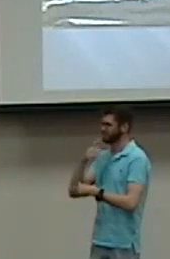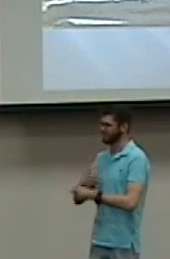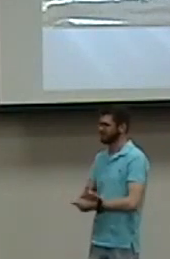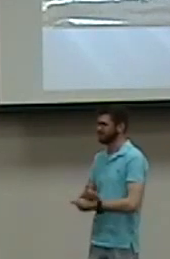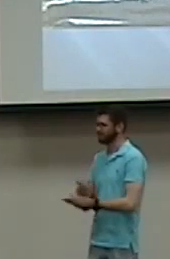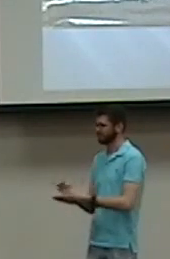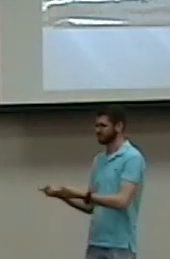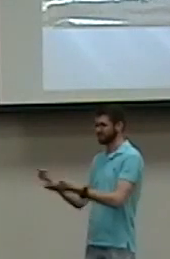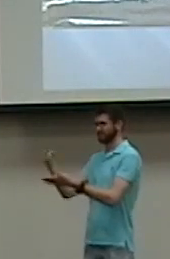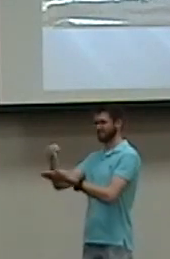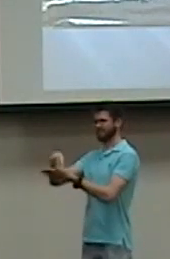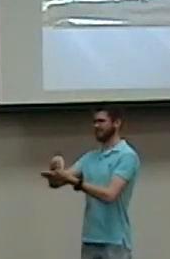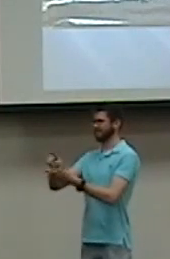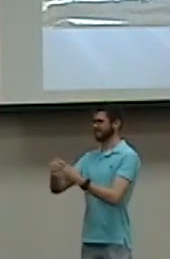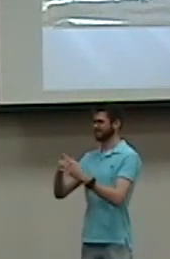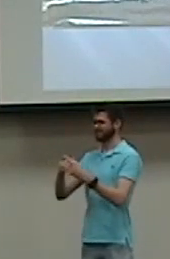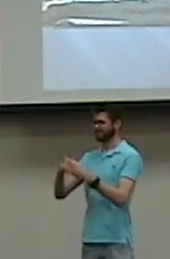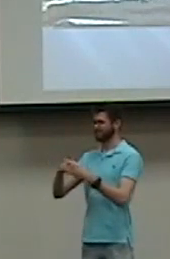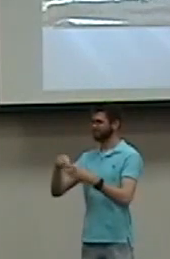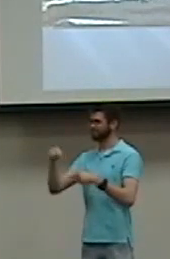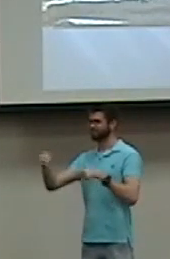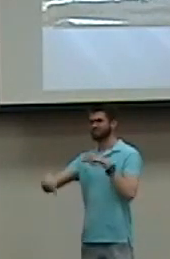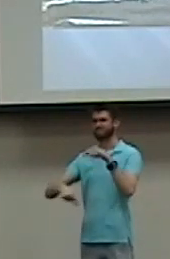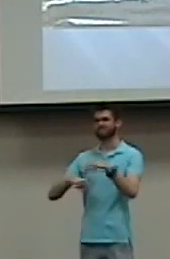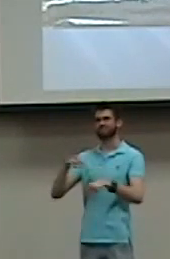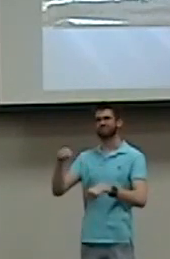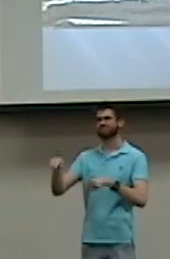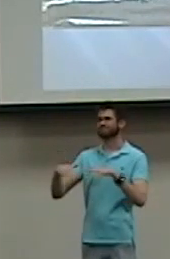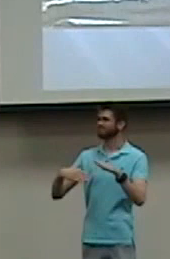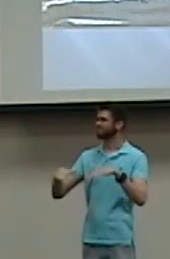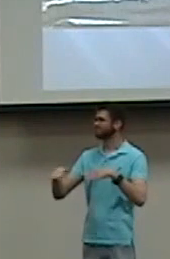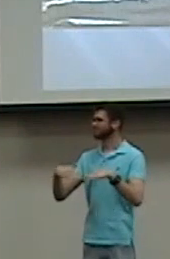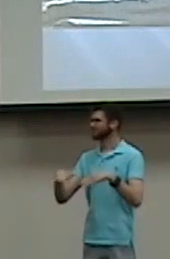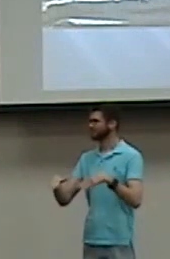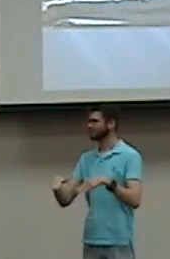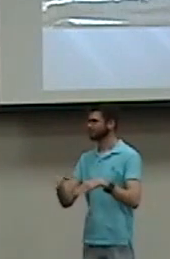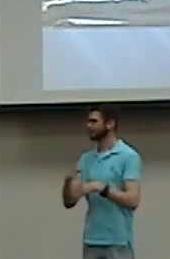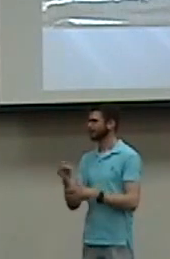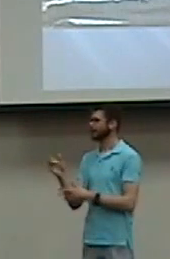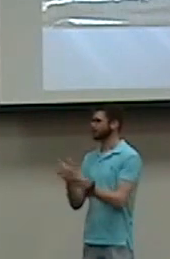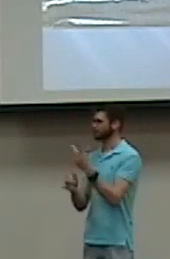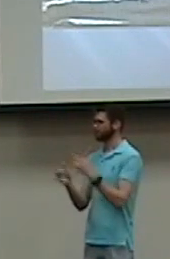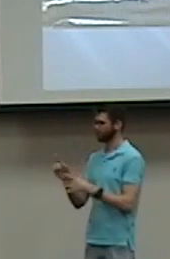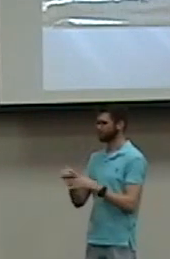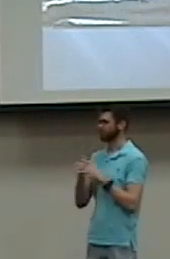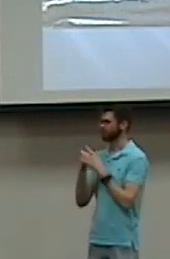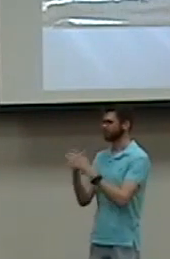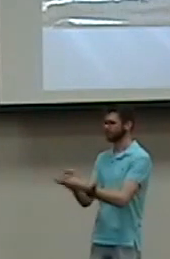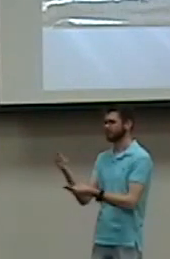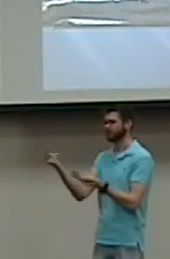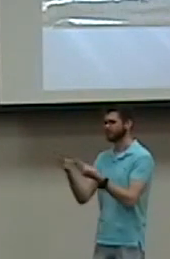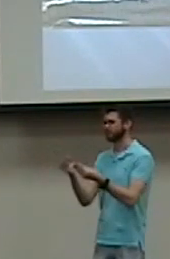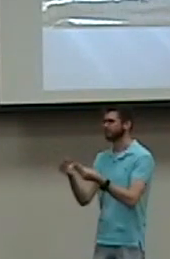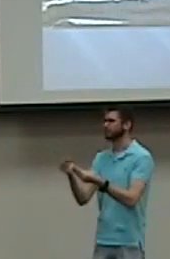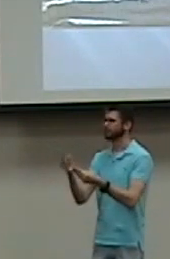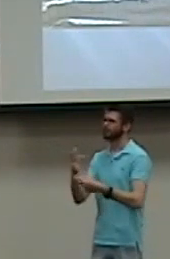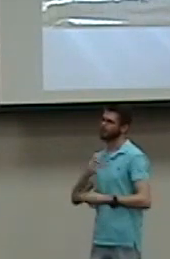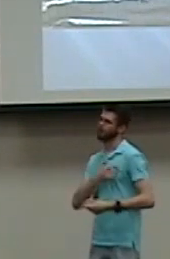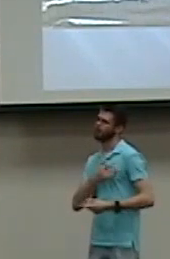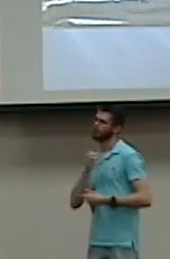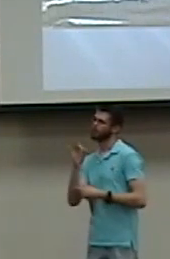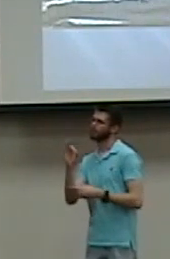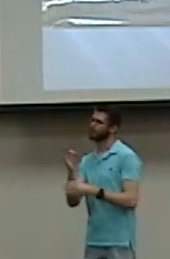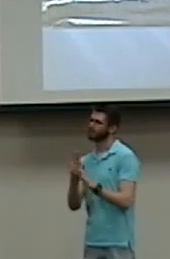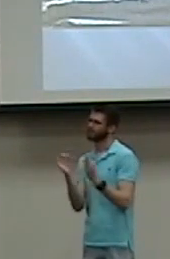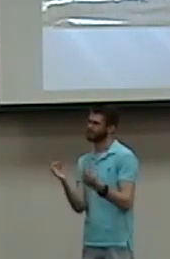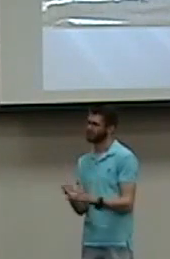room. And Christ then proceeds to minister to the hearts of the family. He tells them that he does